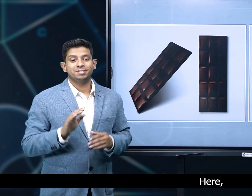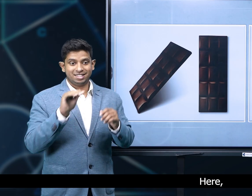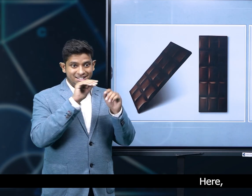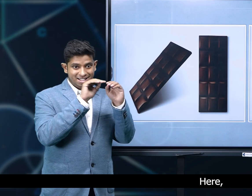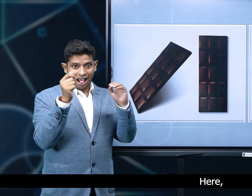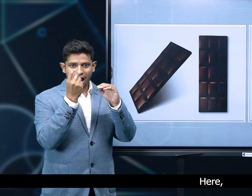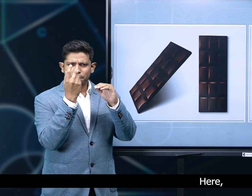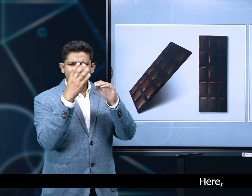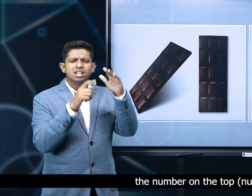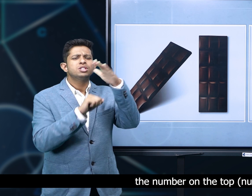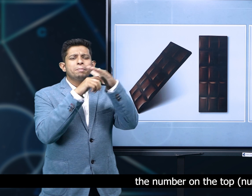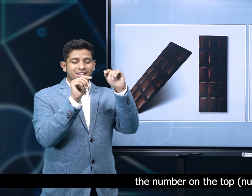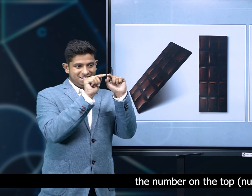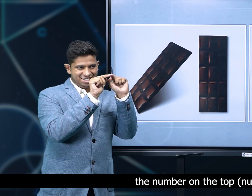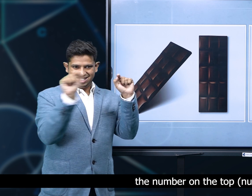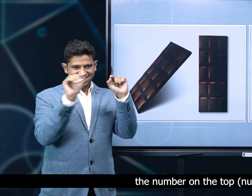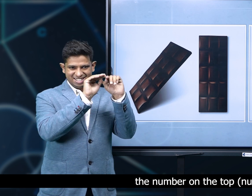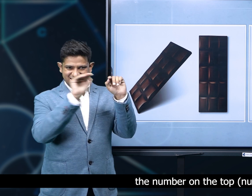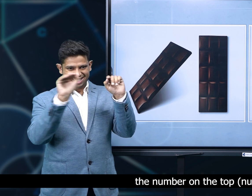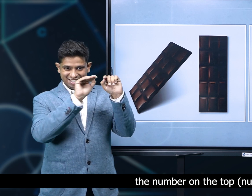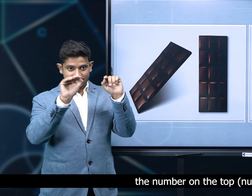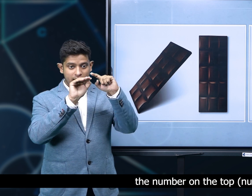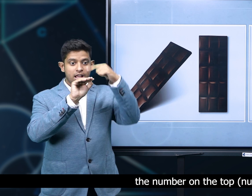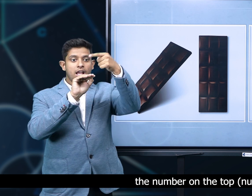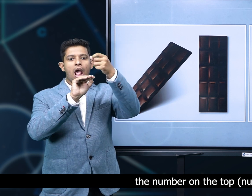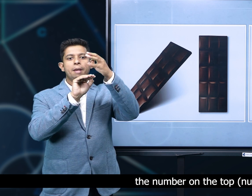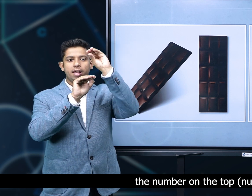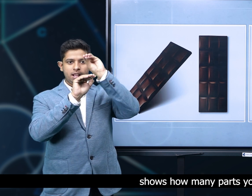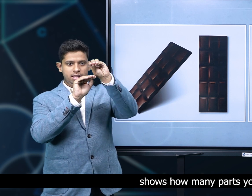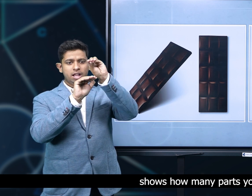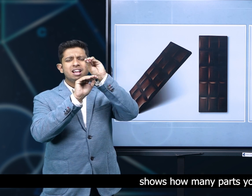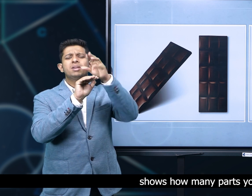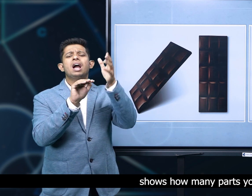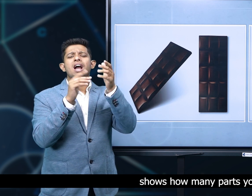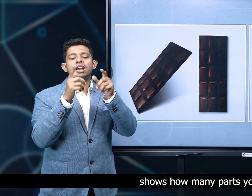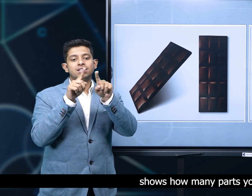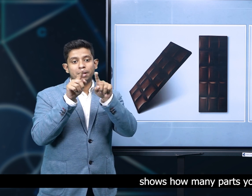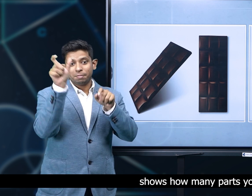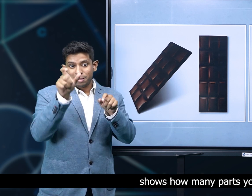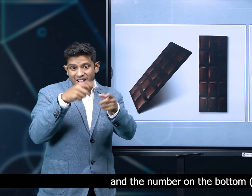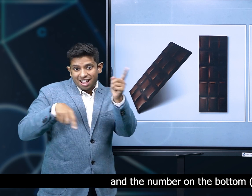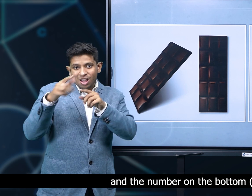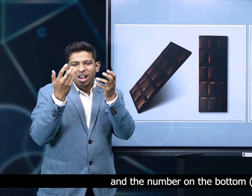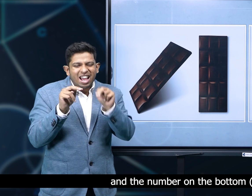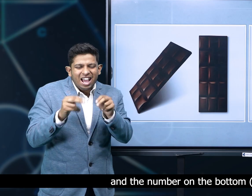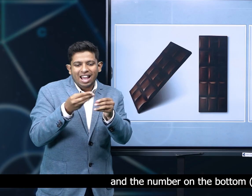Here, the number on the top, numerator, shows how many parts you have, and the number on the